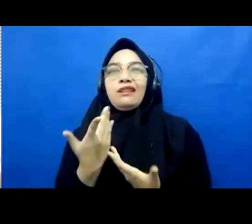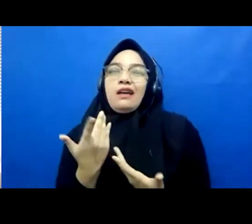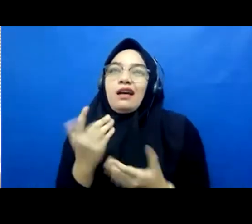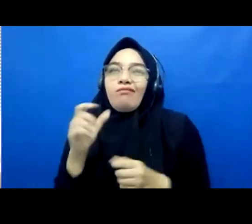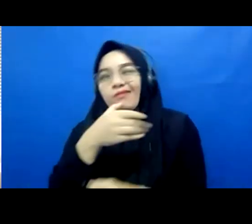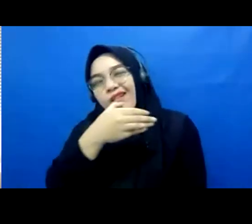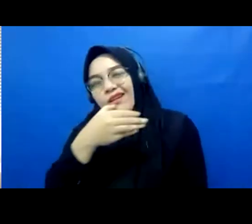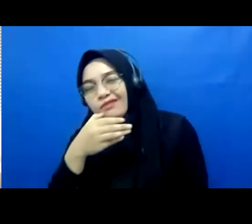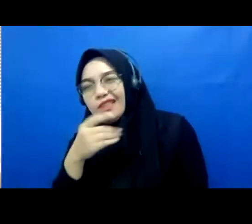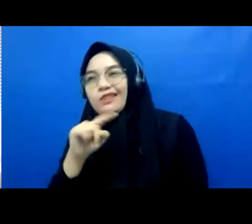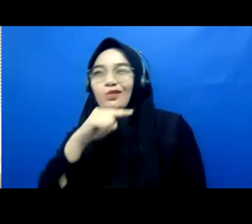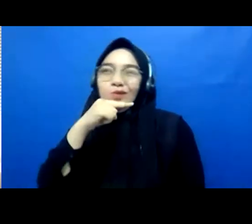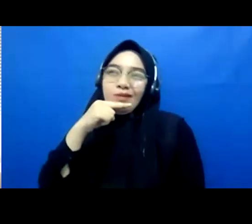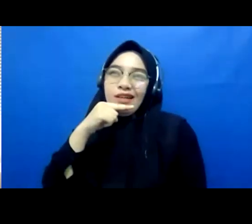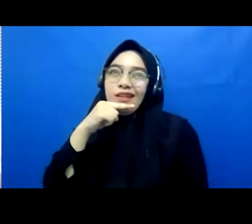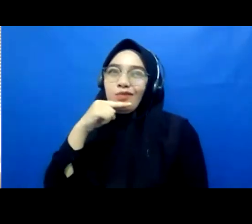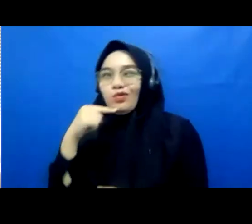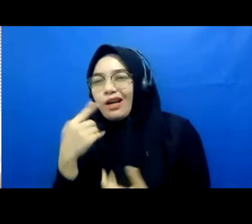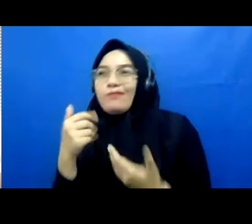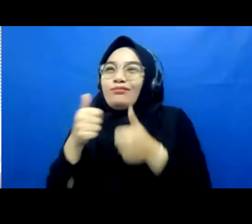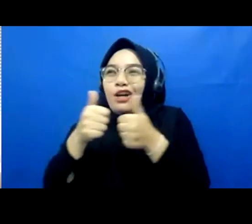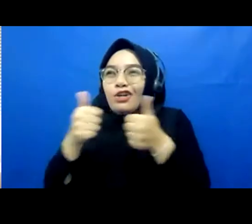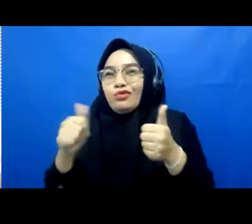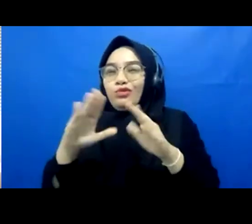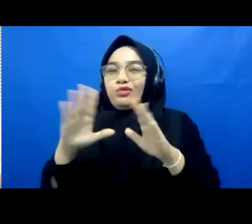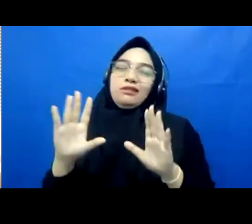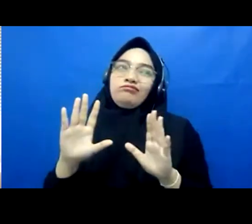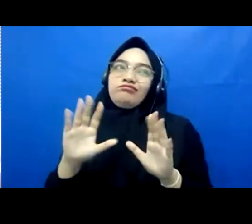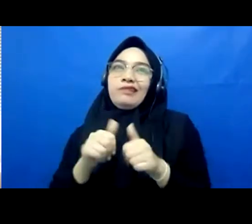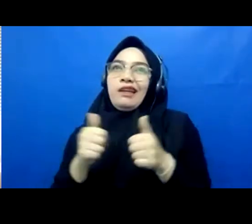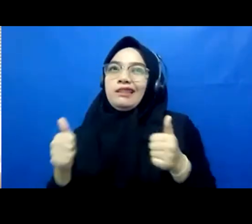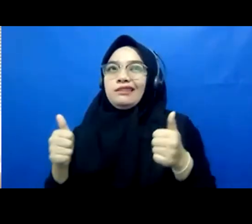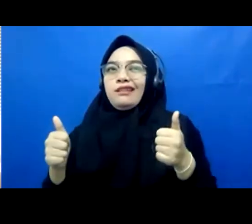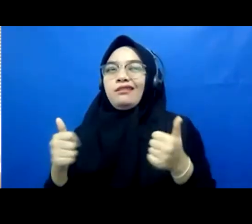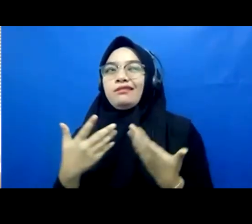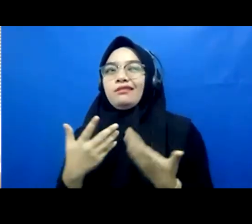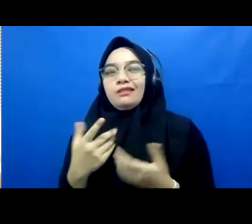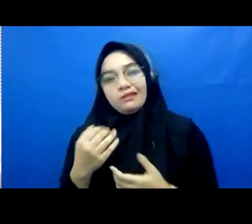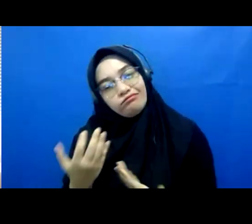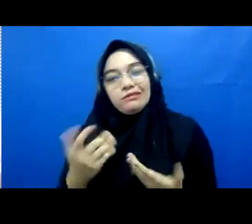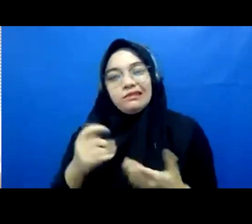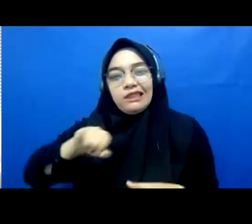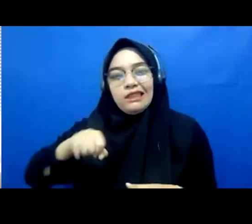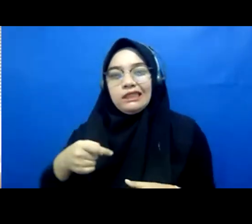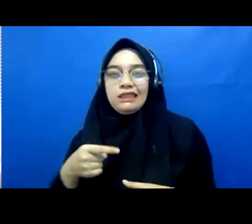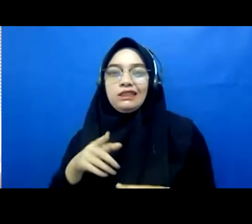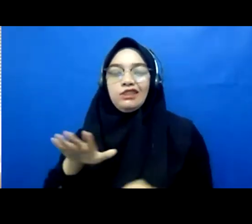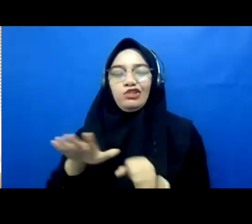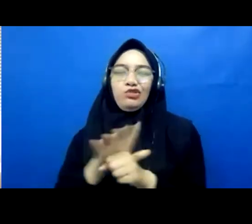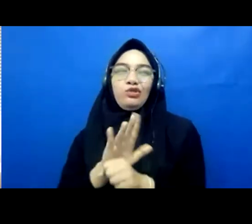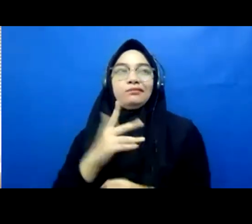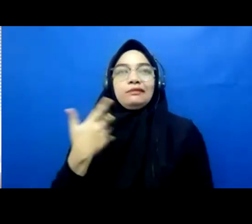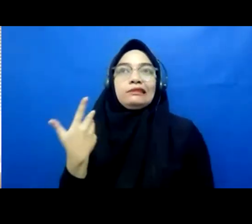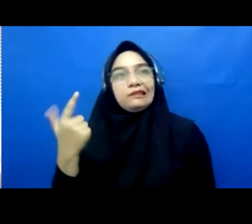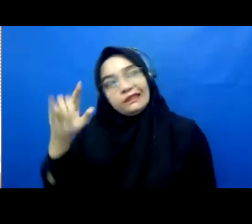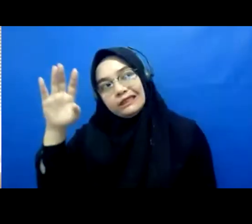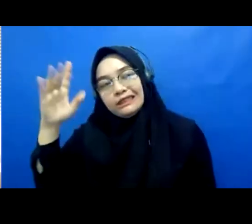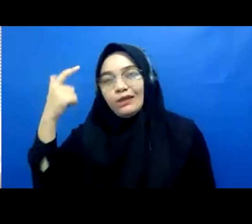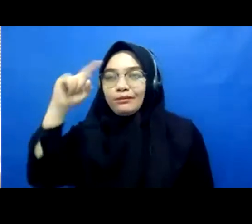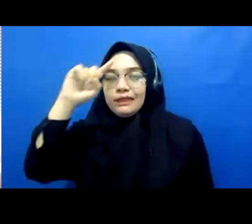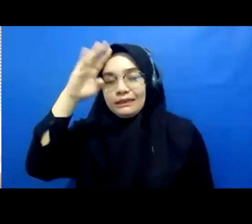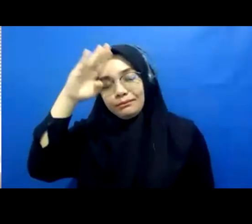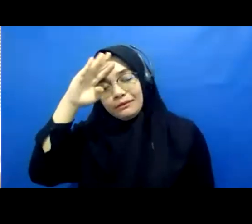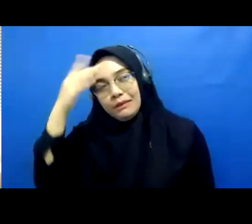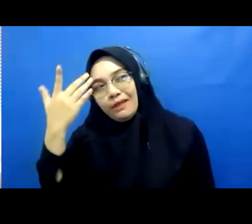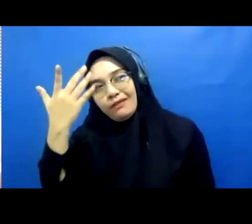we don't have any tool or performance, and creating soap not that great sales. So that really quite a stress out this